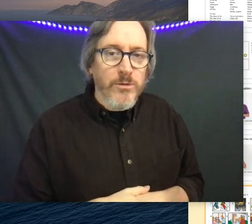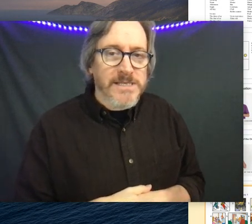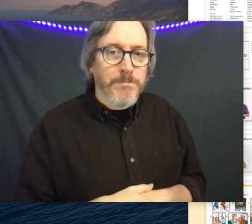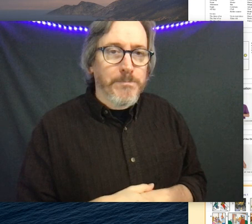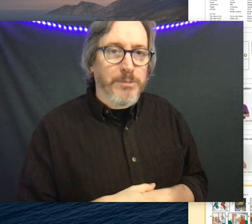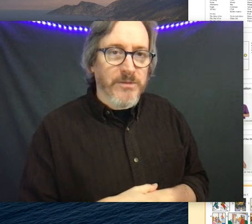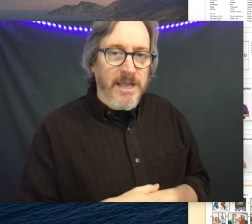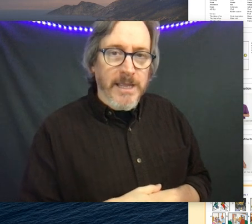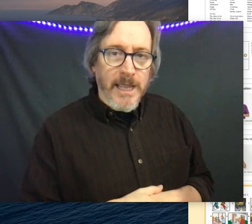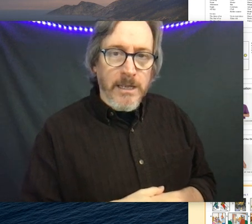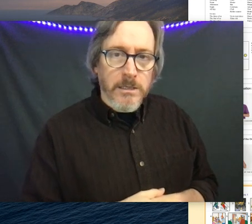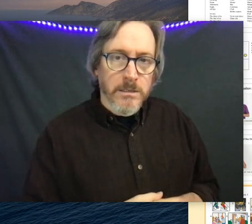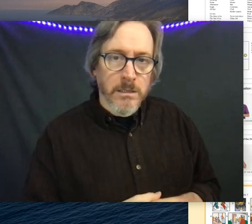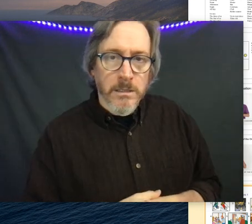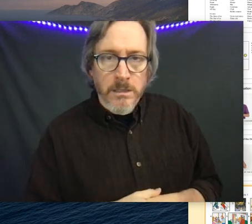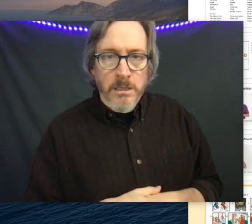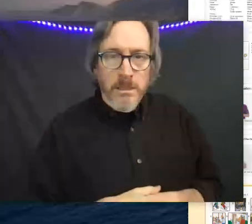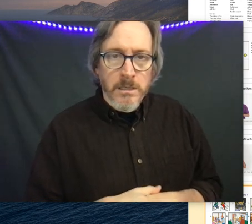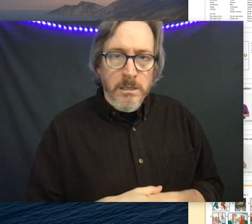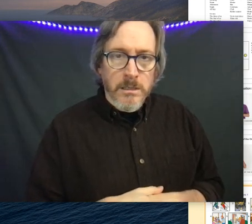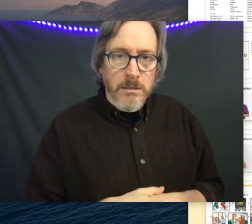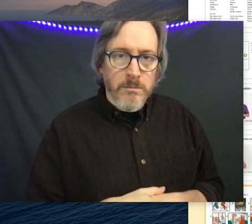I know that's a birthday cake,